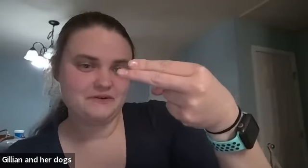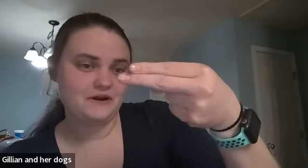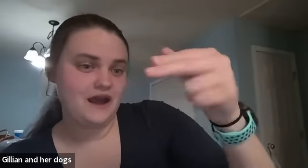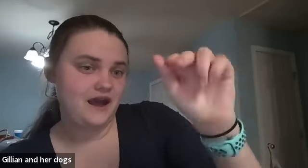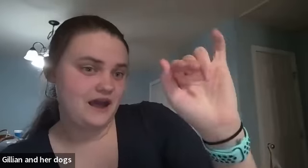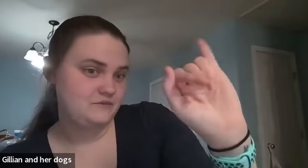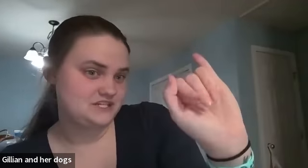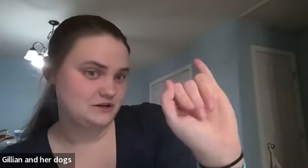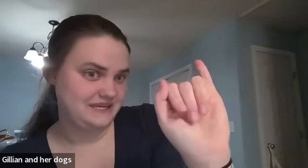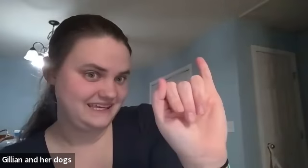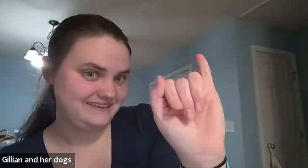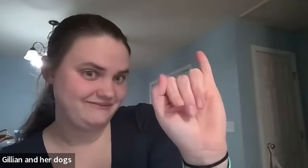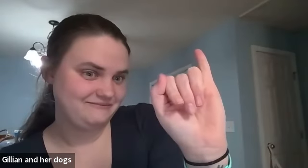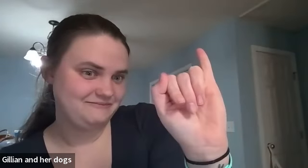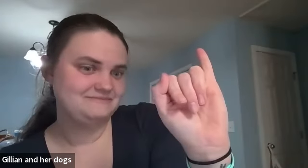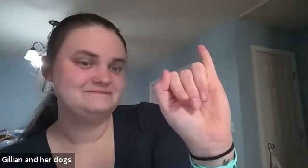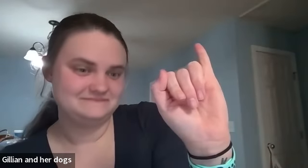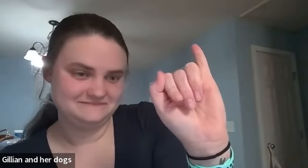our I, which is our pinky.